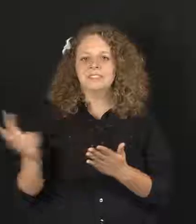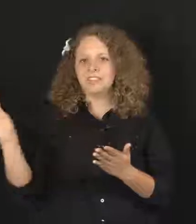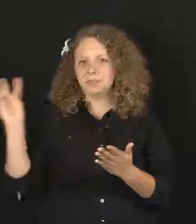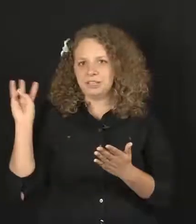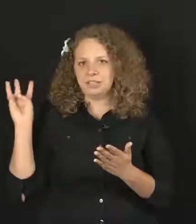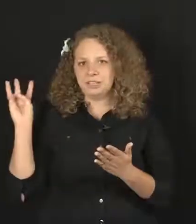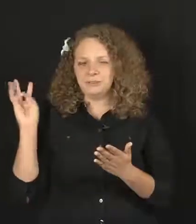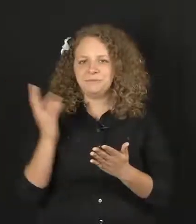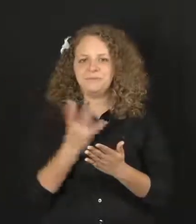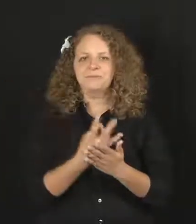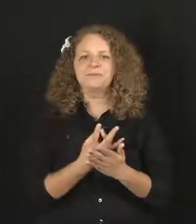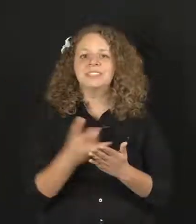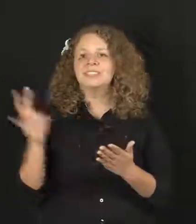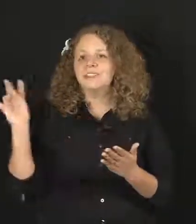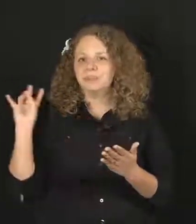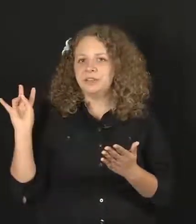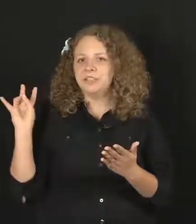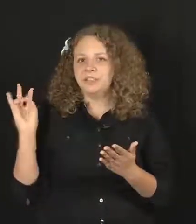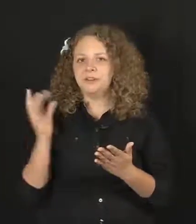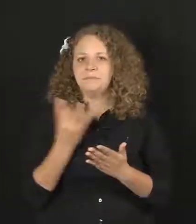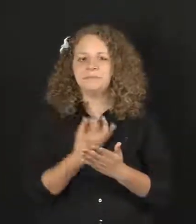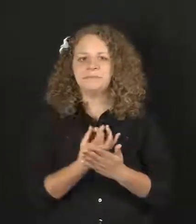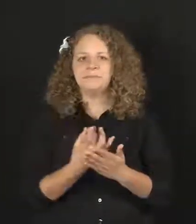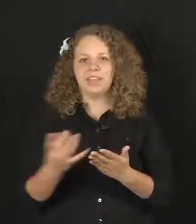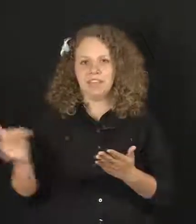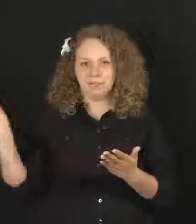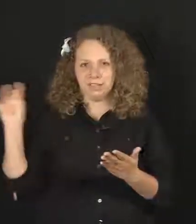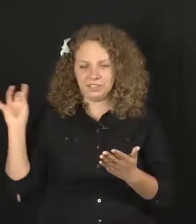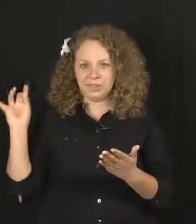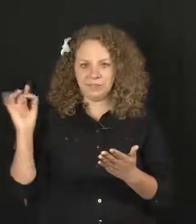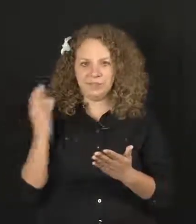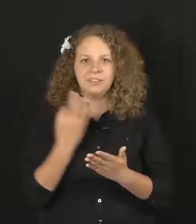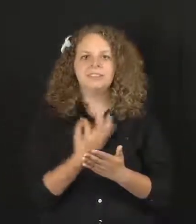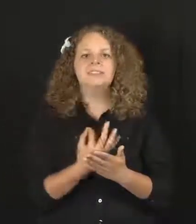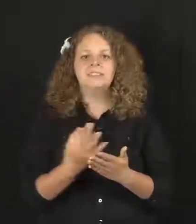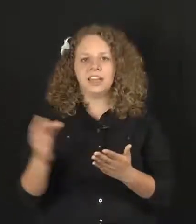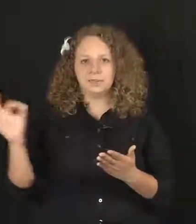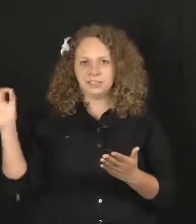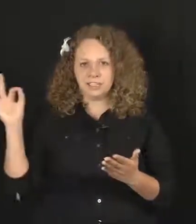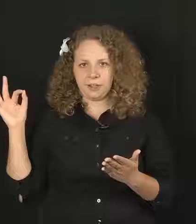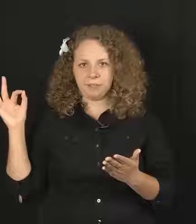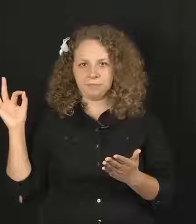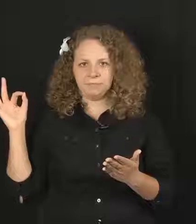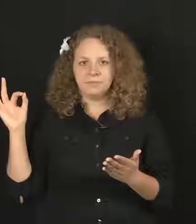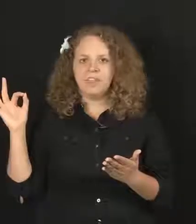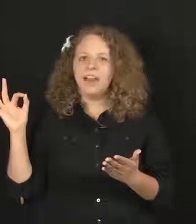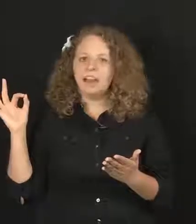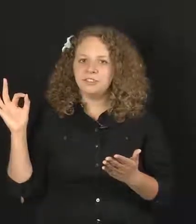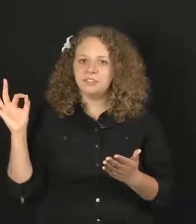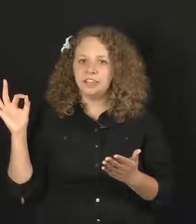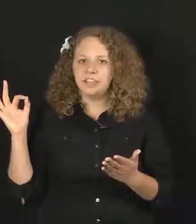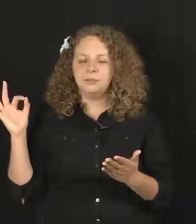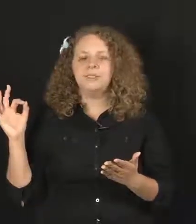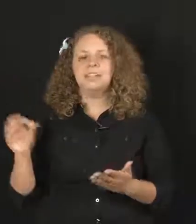6 weeks ago, 7 weeks ago, 8 weeks ago, 9 weeks ago. After 9, you will